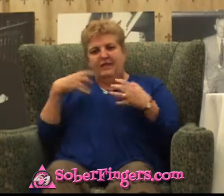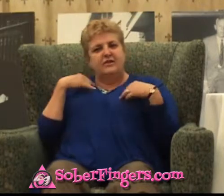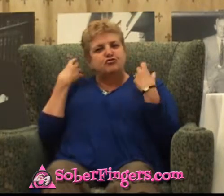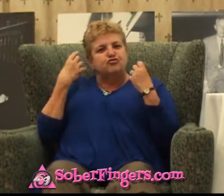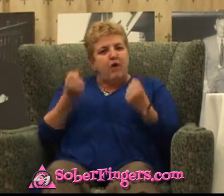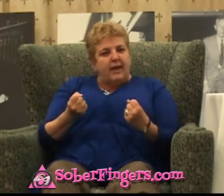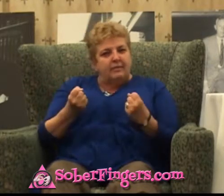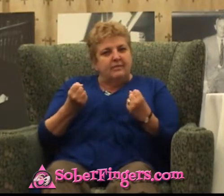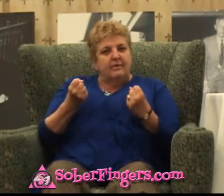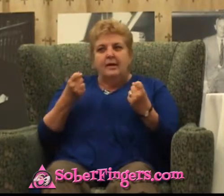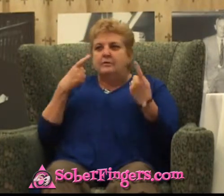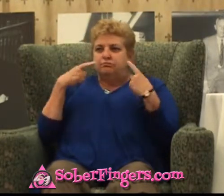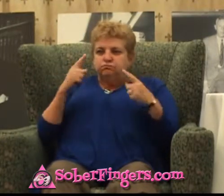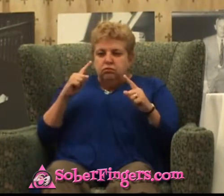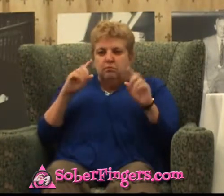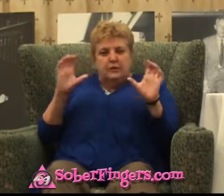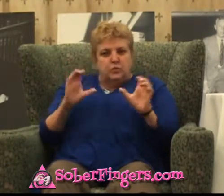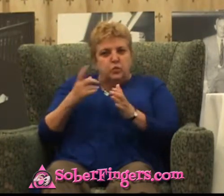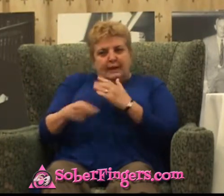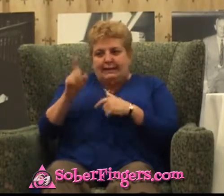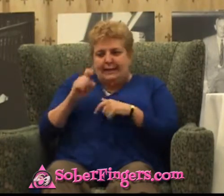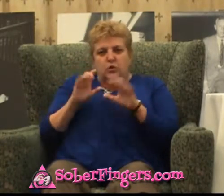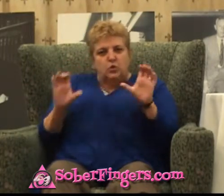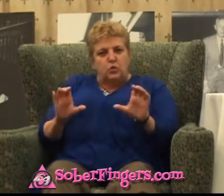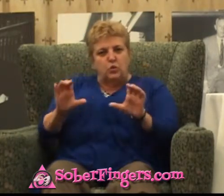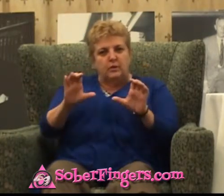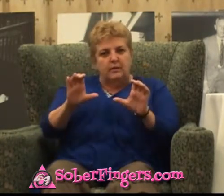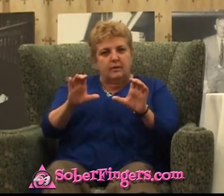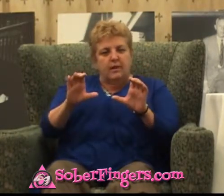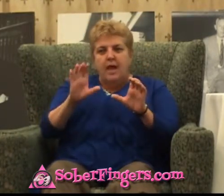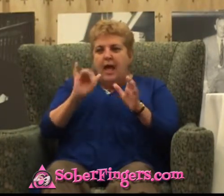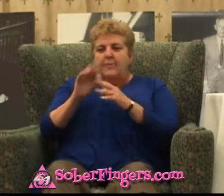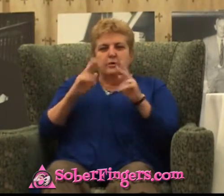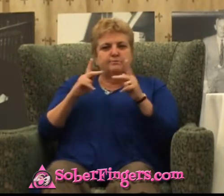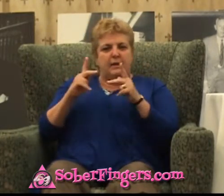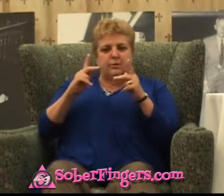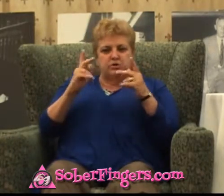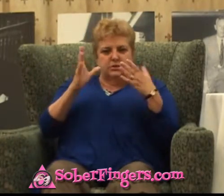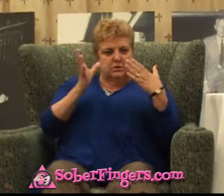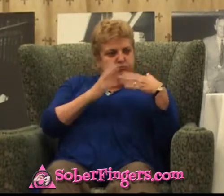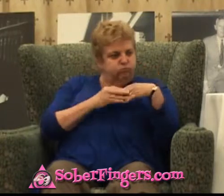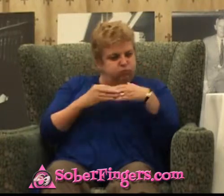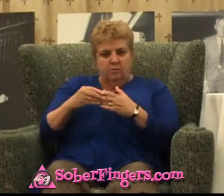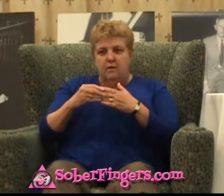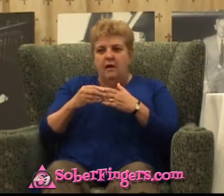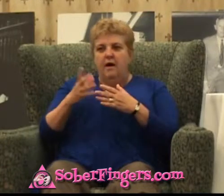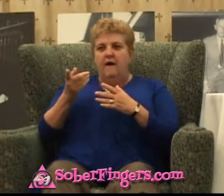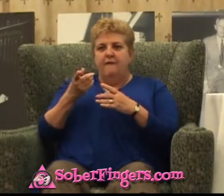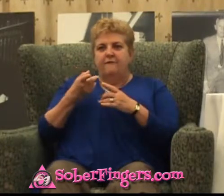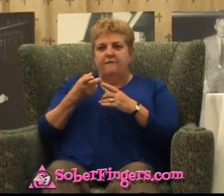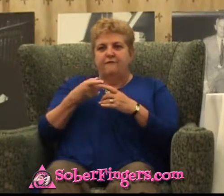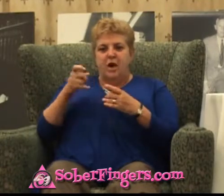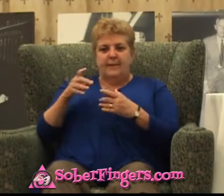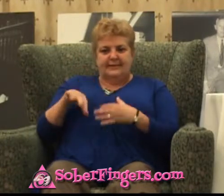get through what I needed to get through. They took me from a spiritual nomad at 10 years sober to a woman who is